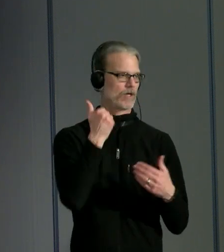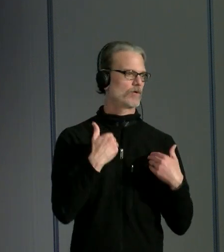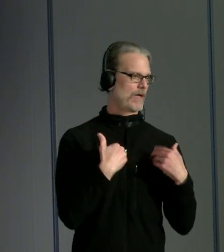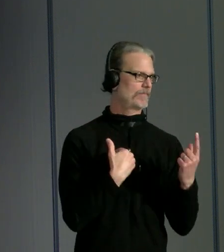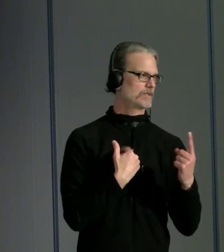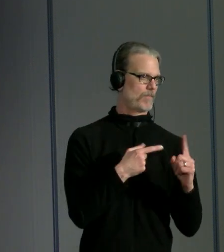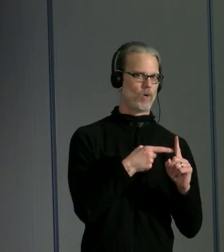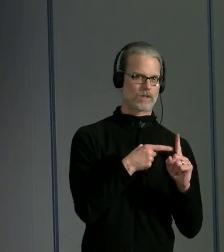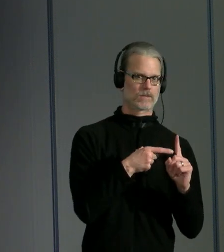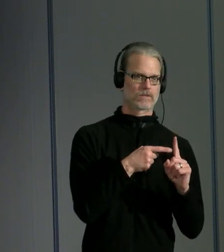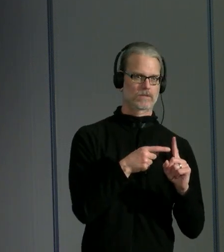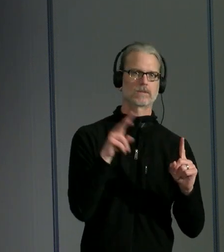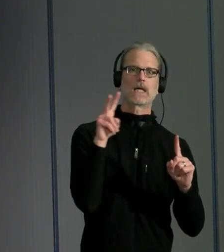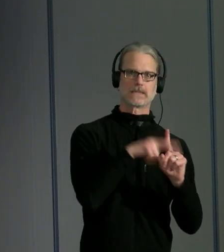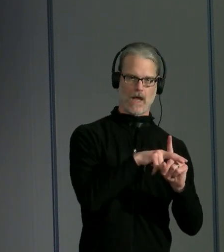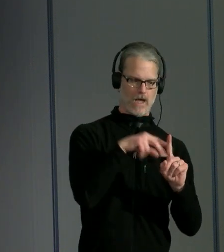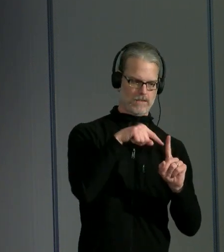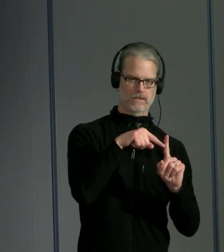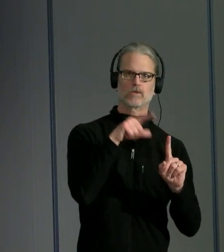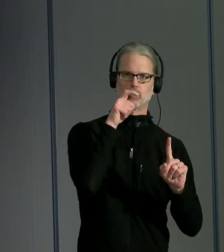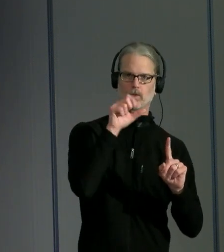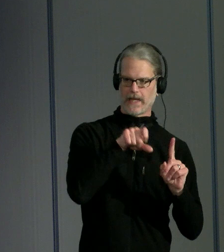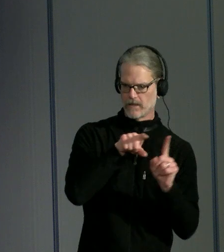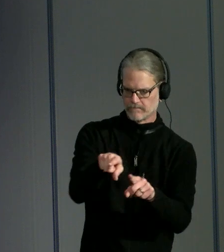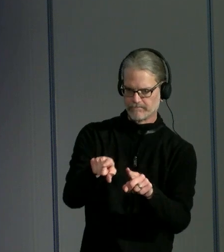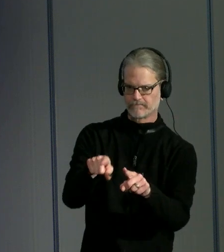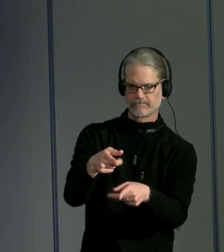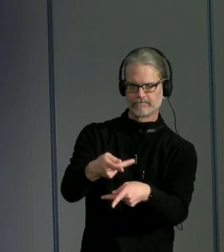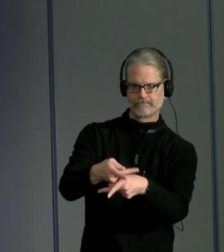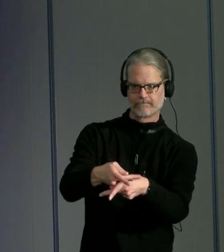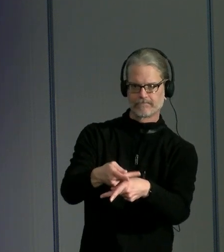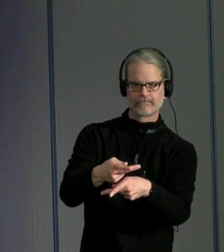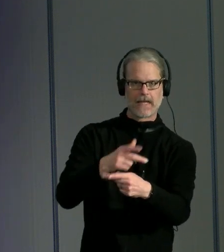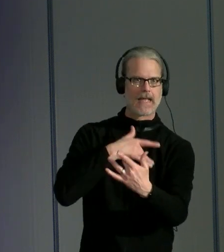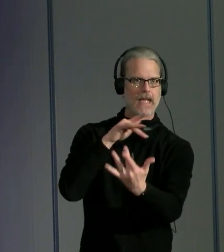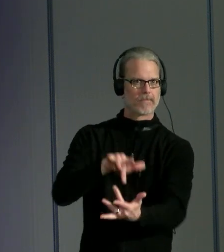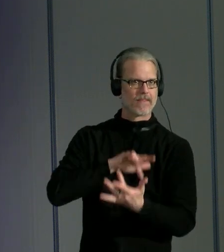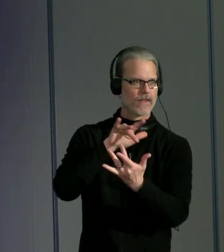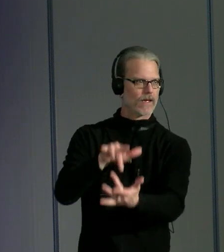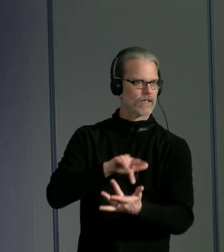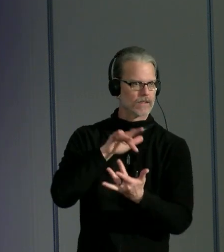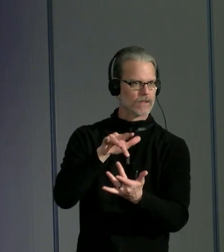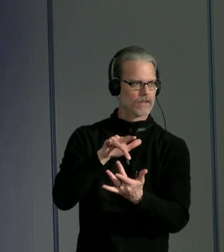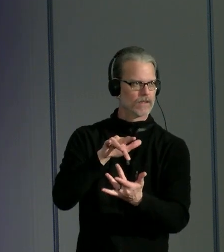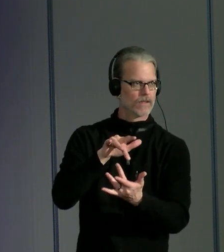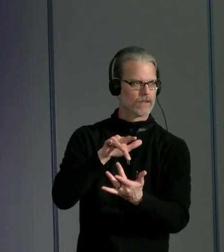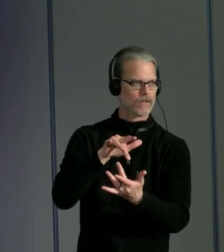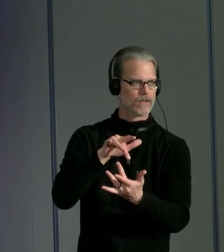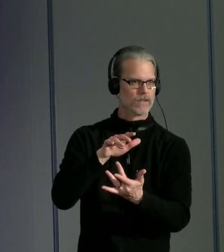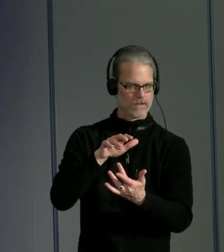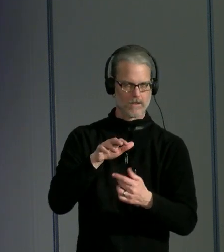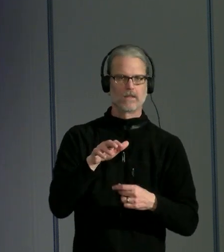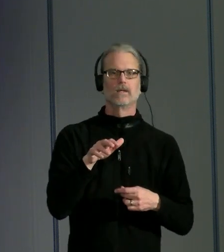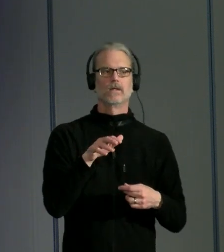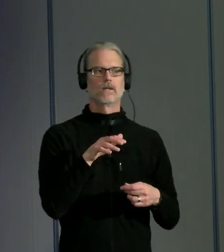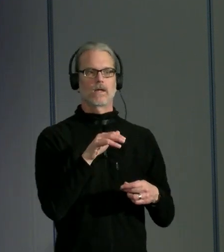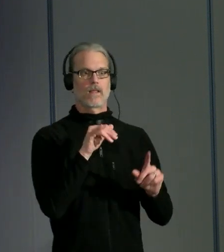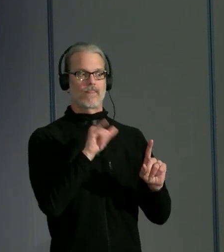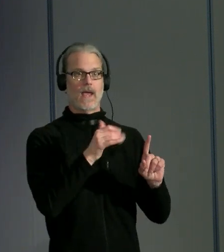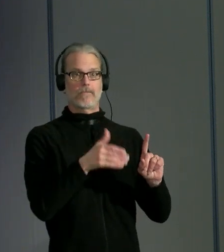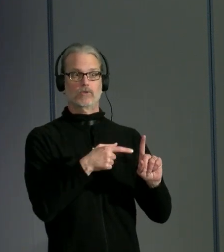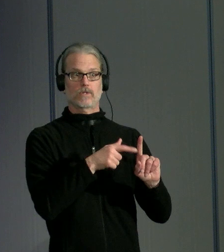someone designated who can deal with that in an empathetic and sensitive manner. Providing that person's